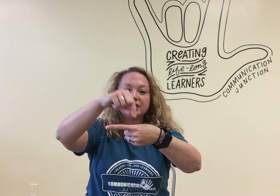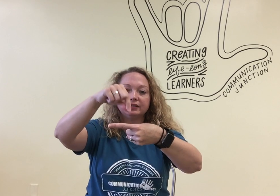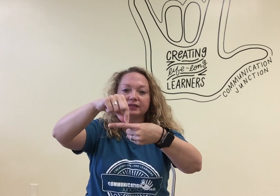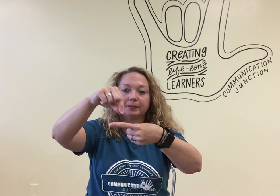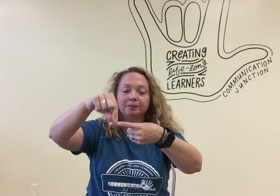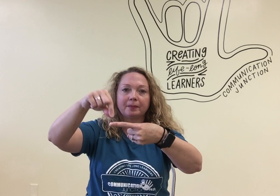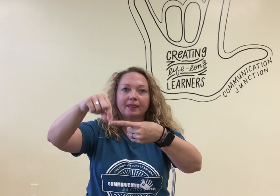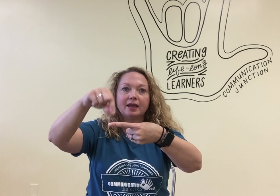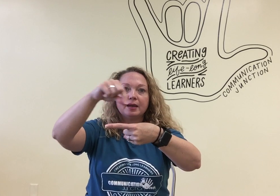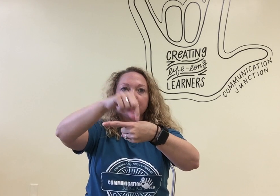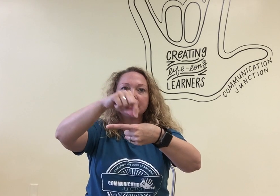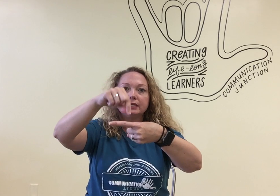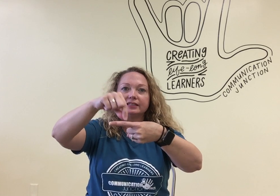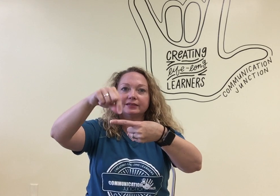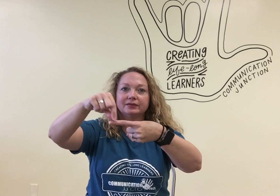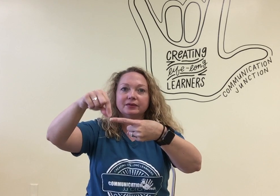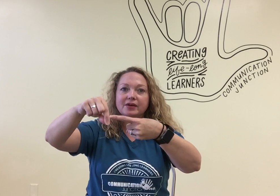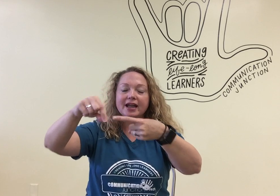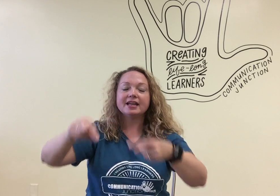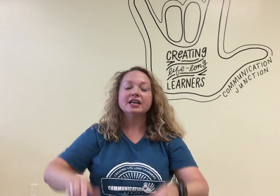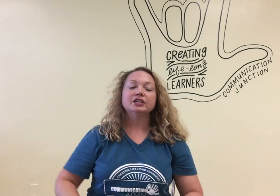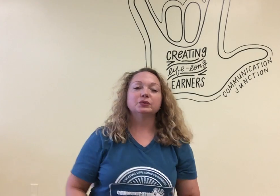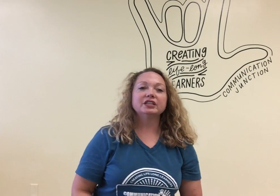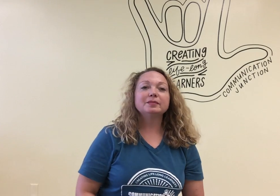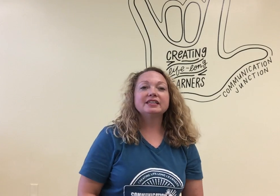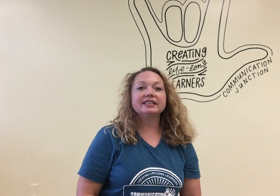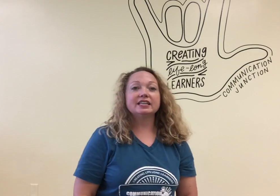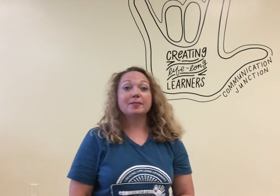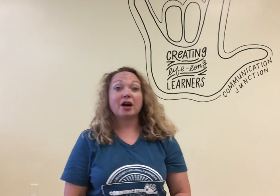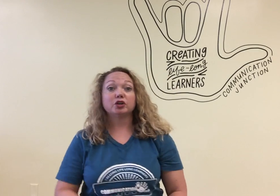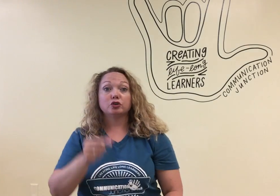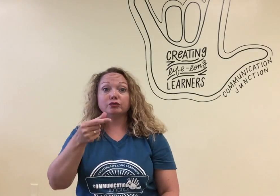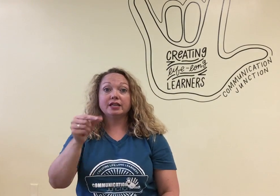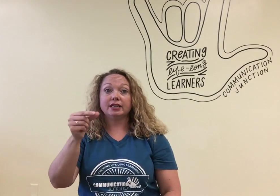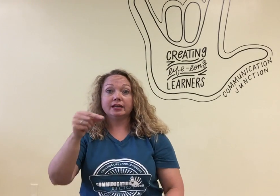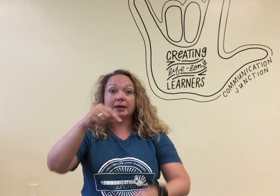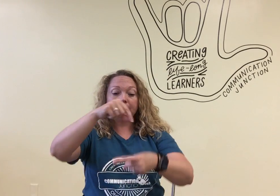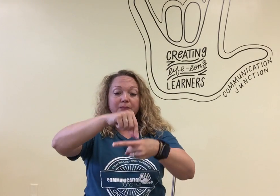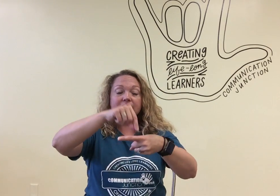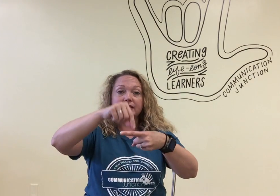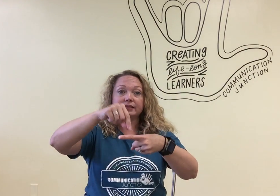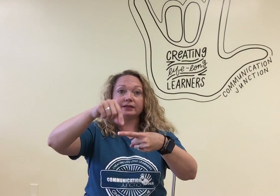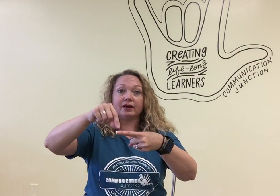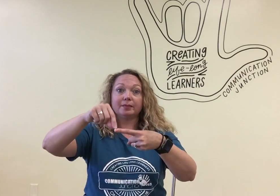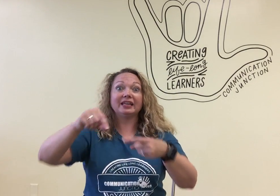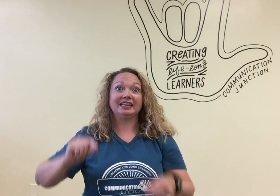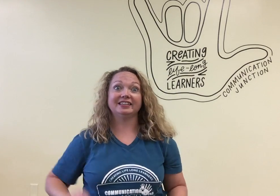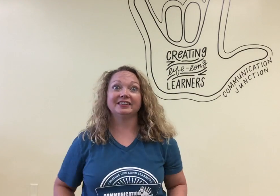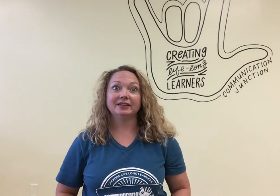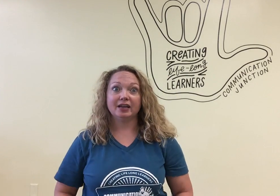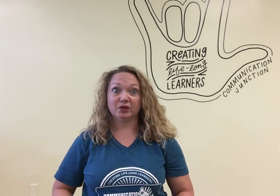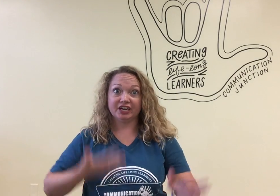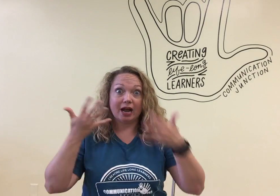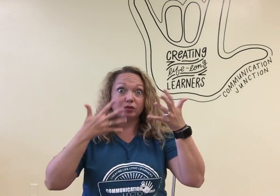Peas, peas, okay? So we're gonna be singing about green peas on a plate, and we're gonna gobble them